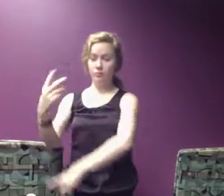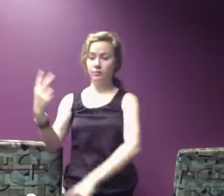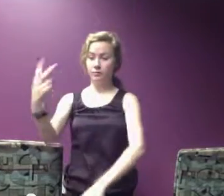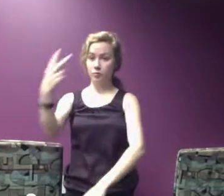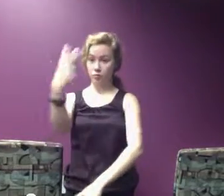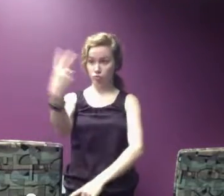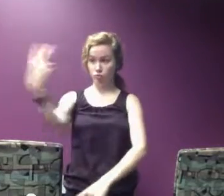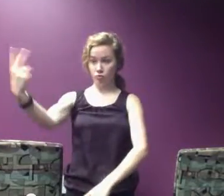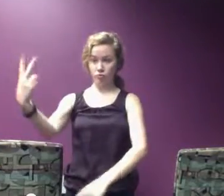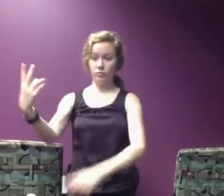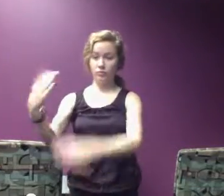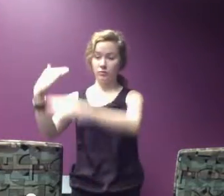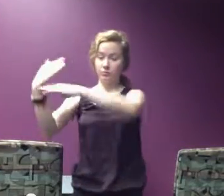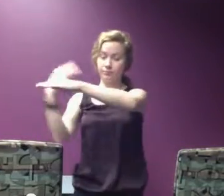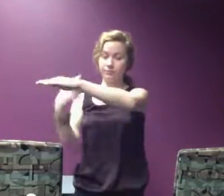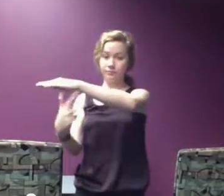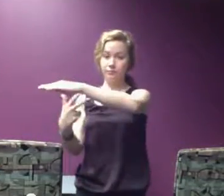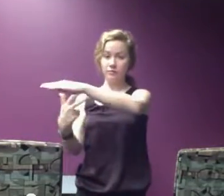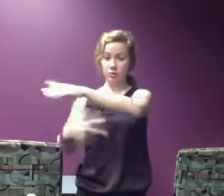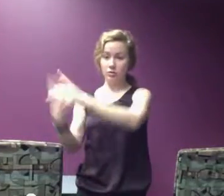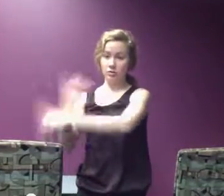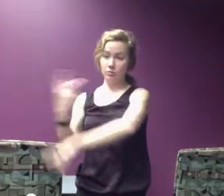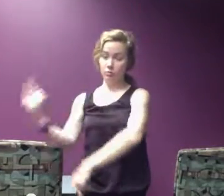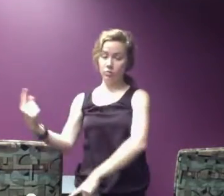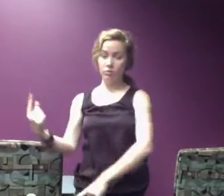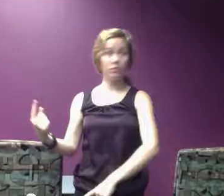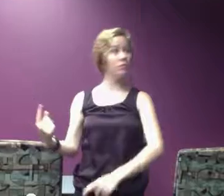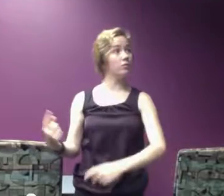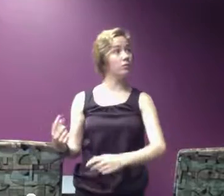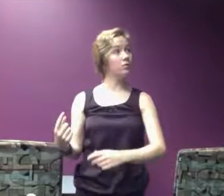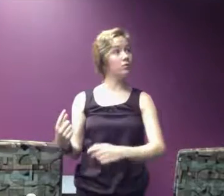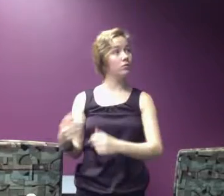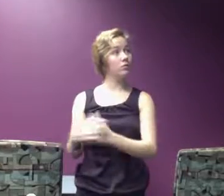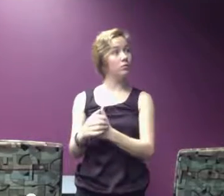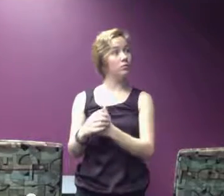Three times 2 and 3 times 1.